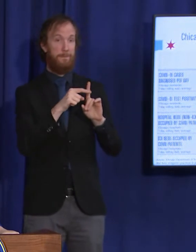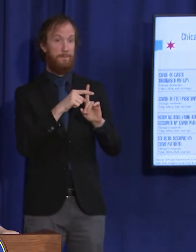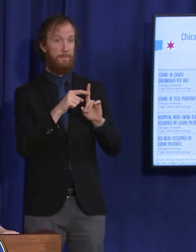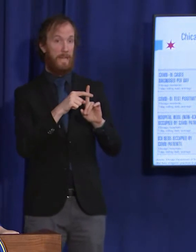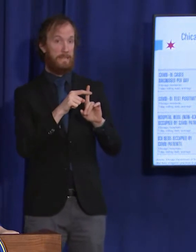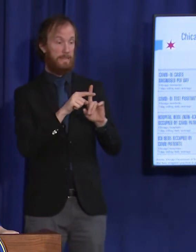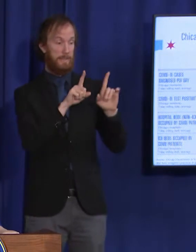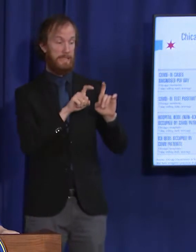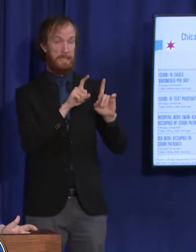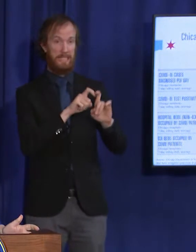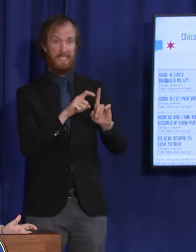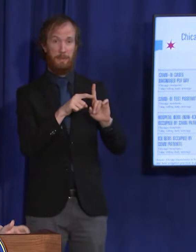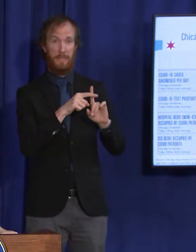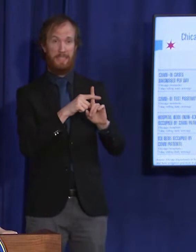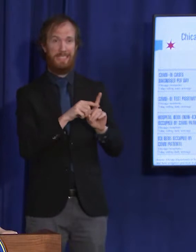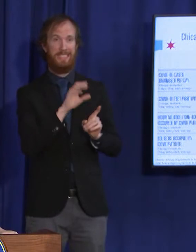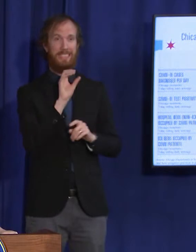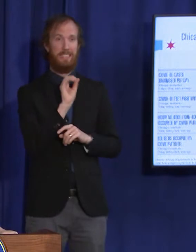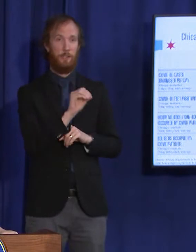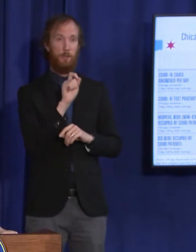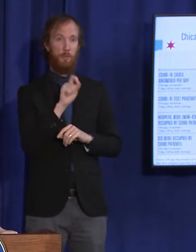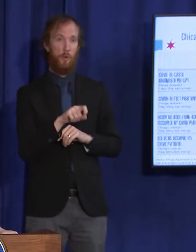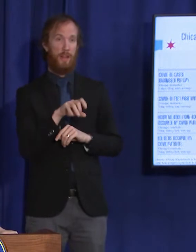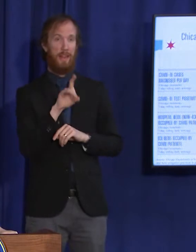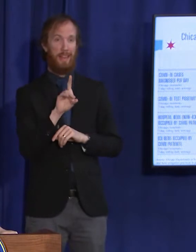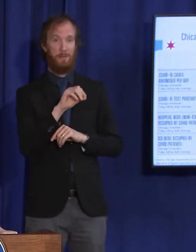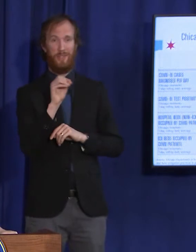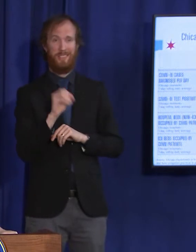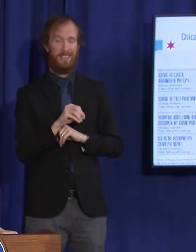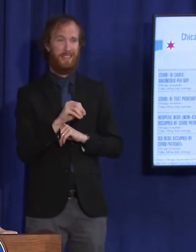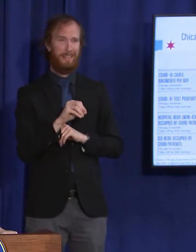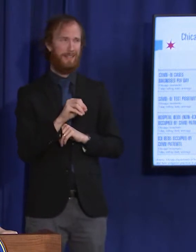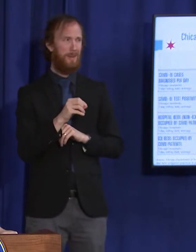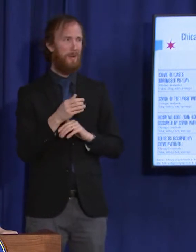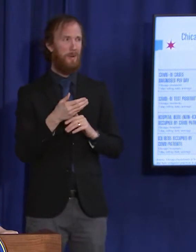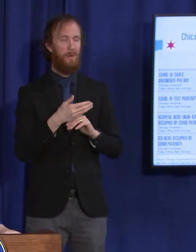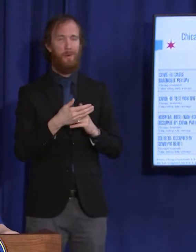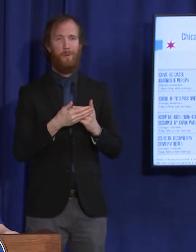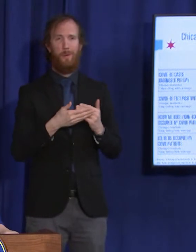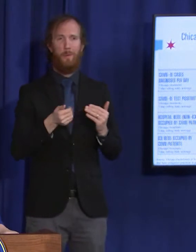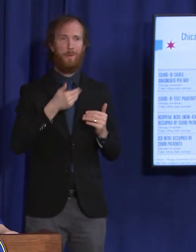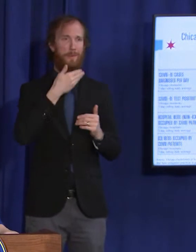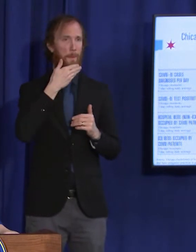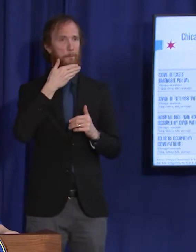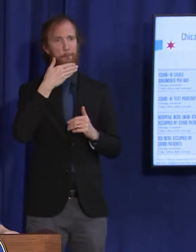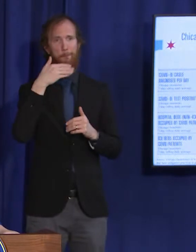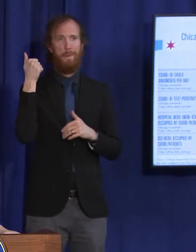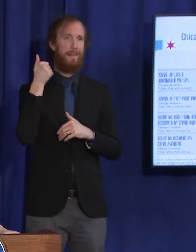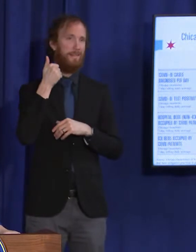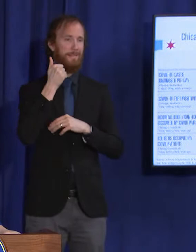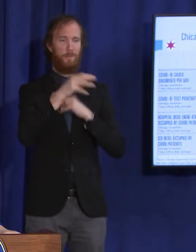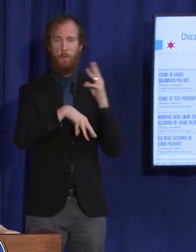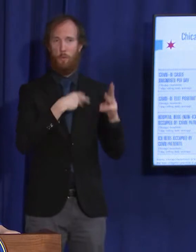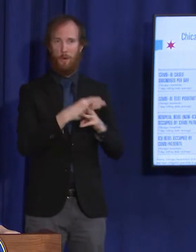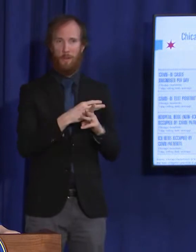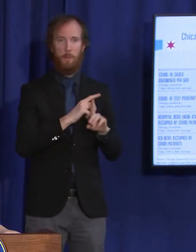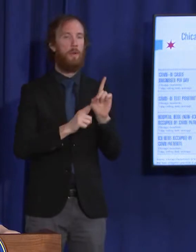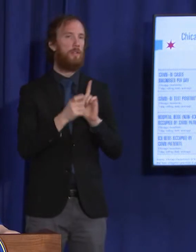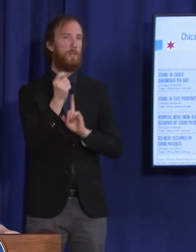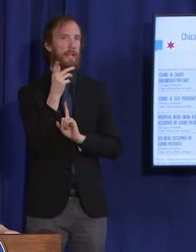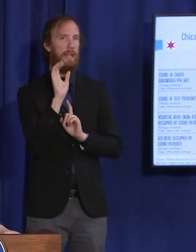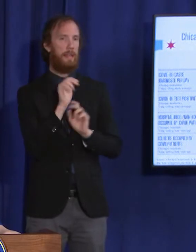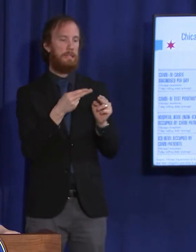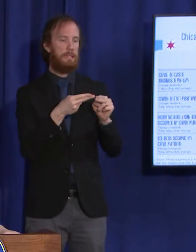0.8%, better than almost anywhere in the country, even in the world. But it also is up just a little bit. It